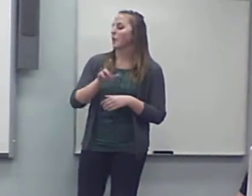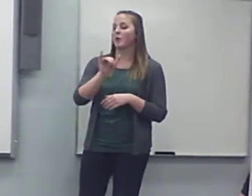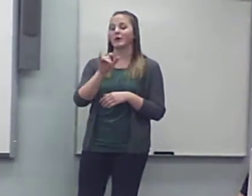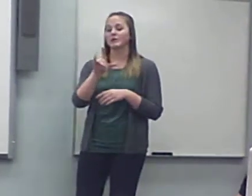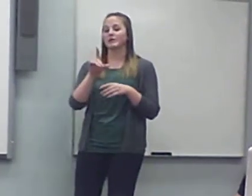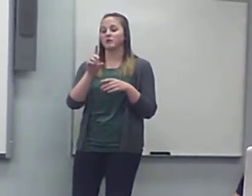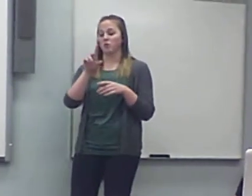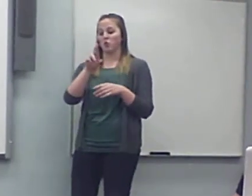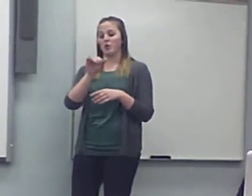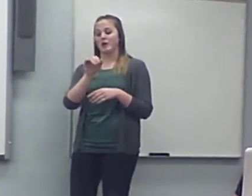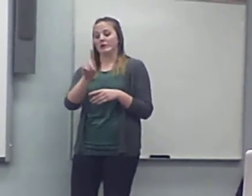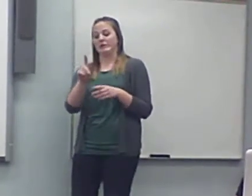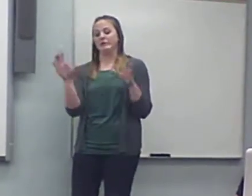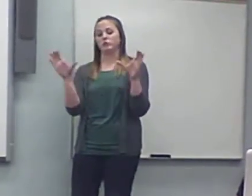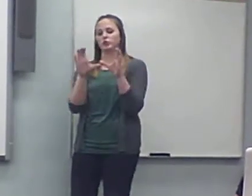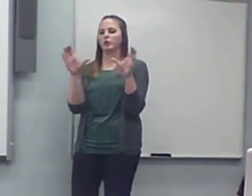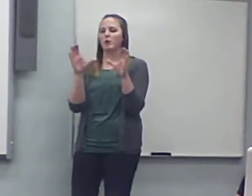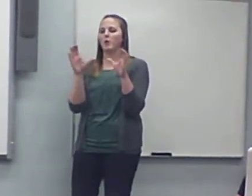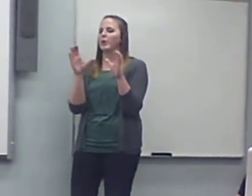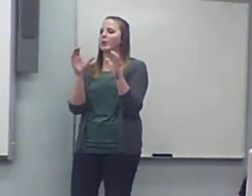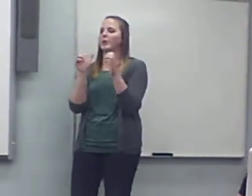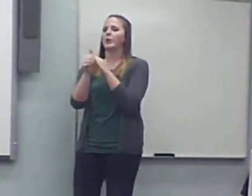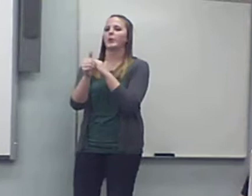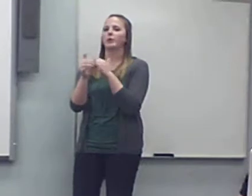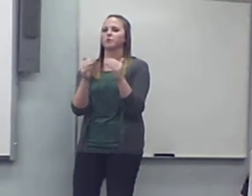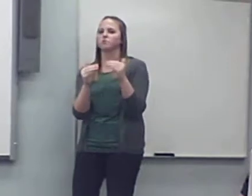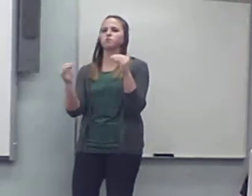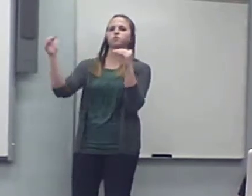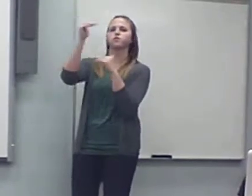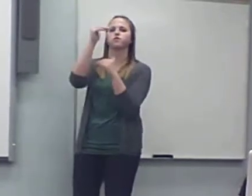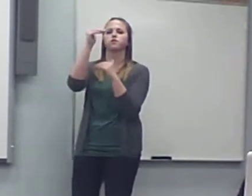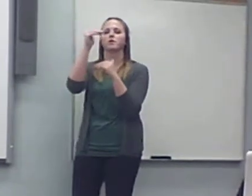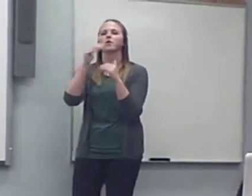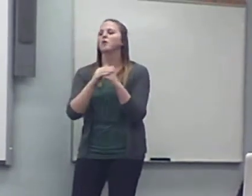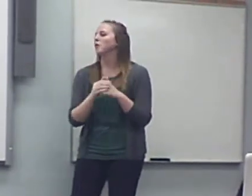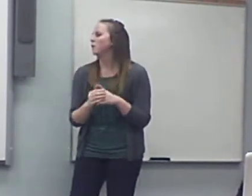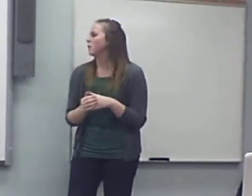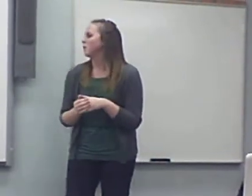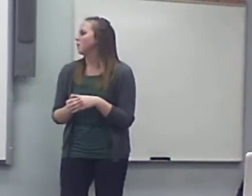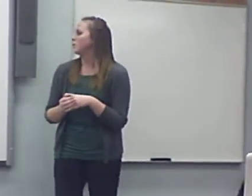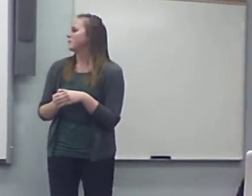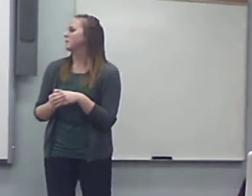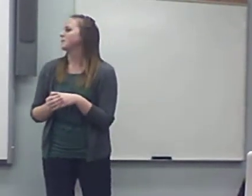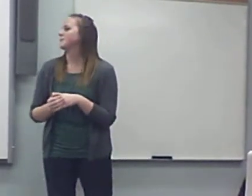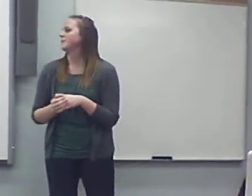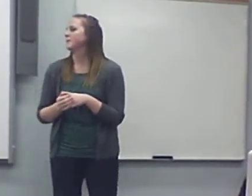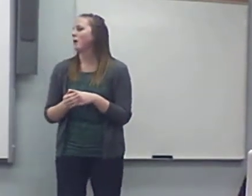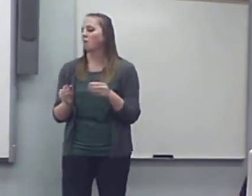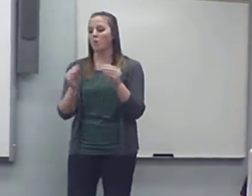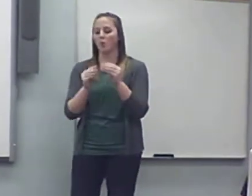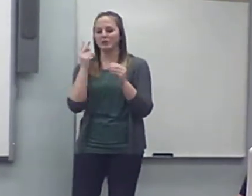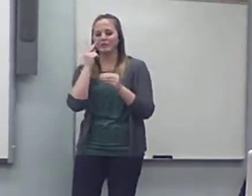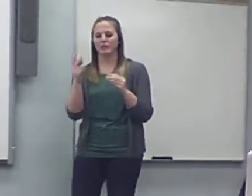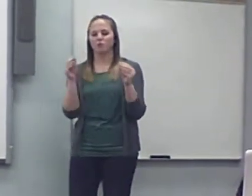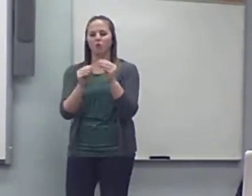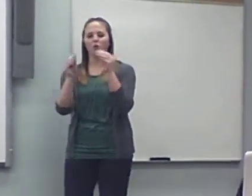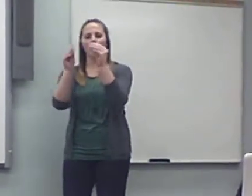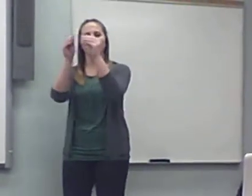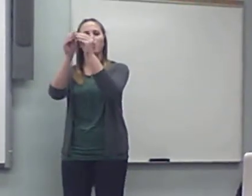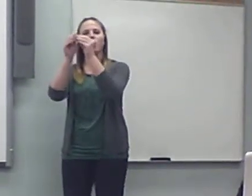passed, and now people are starting to get more certified in this particular time period. And it's recognized more widely. So